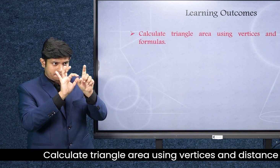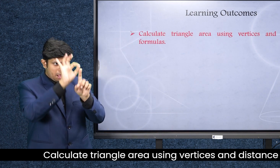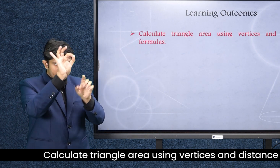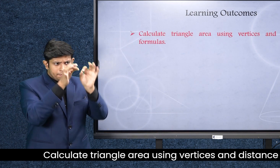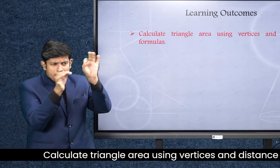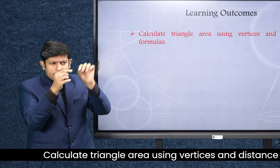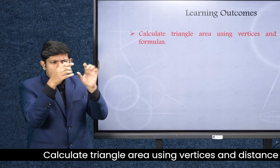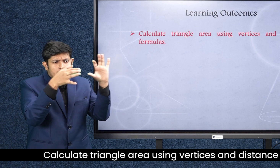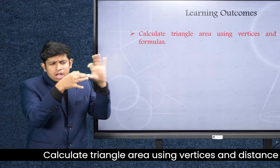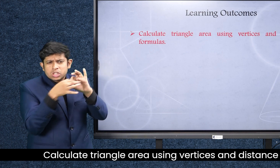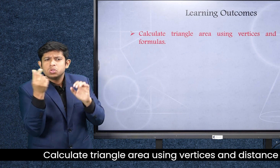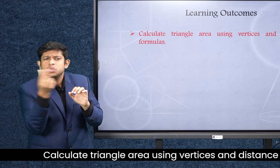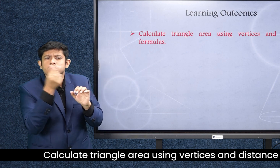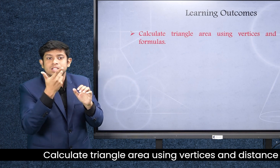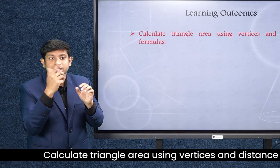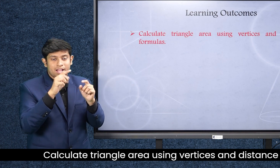and distance formulas.